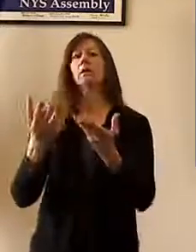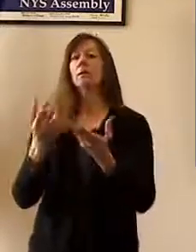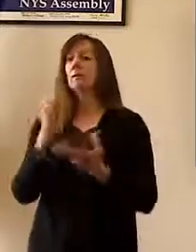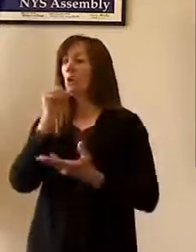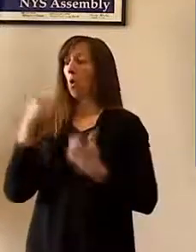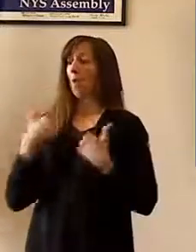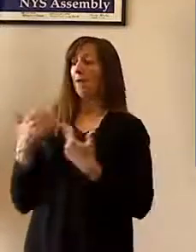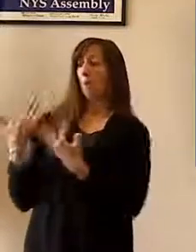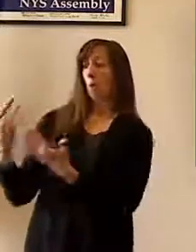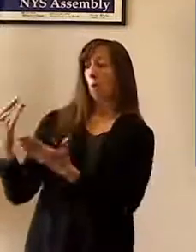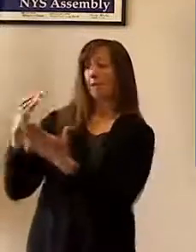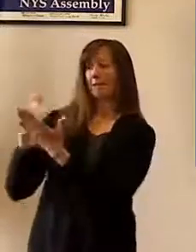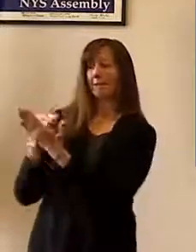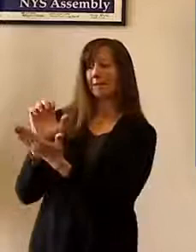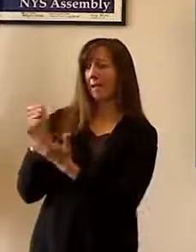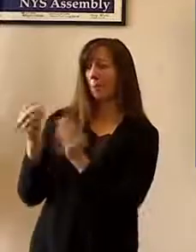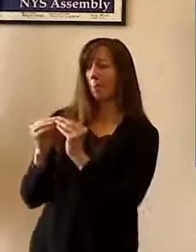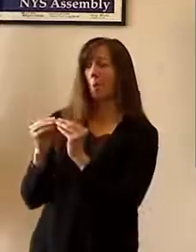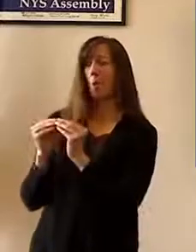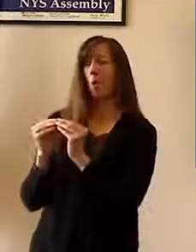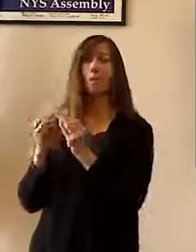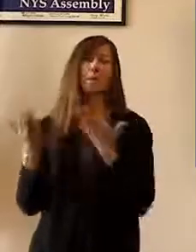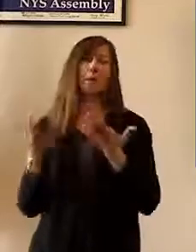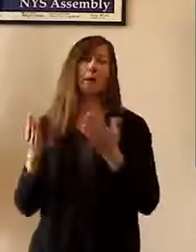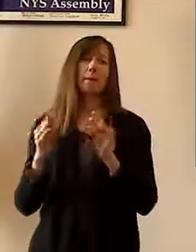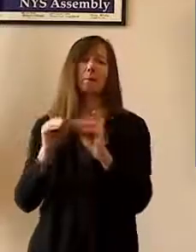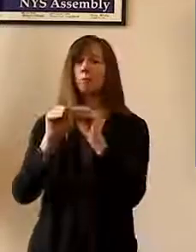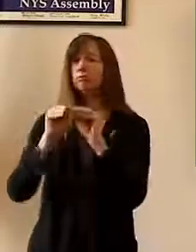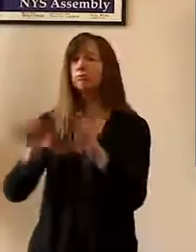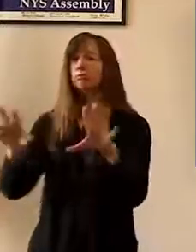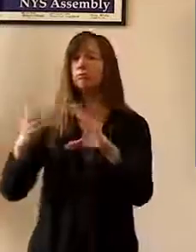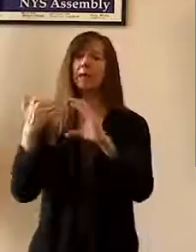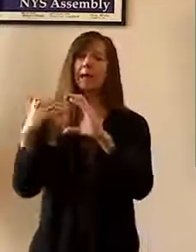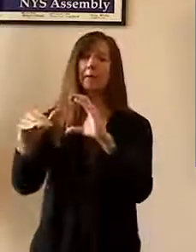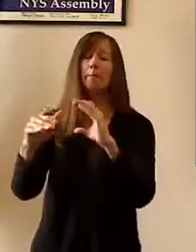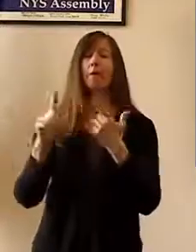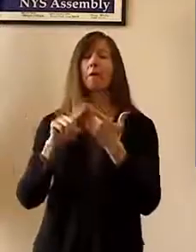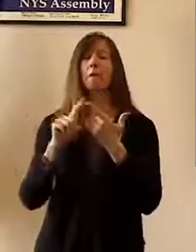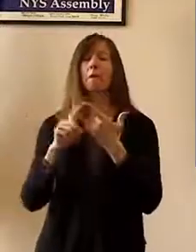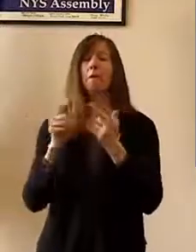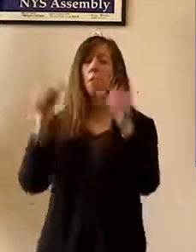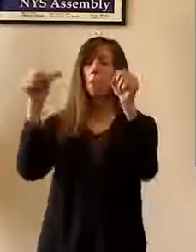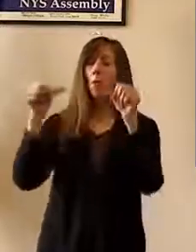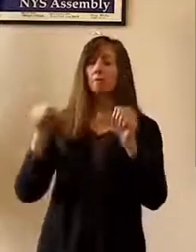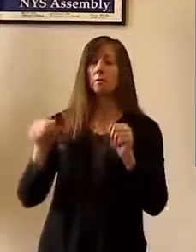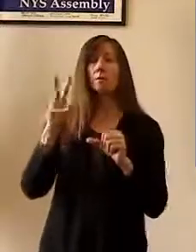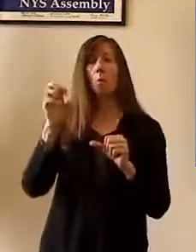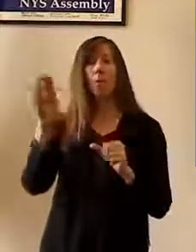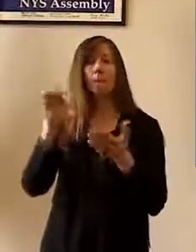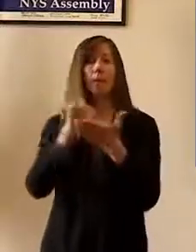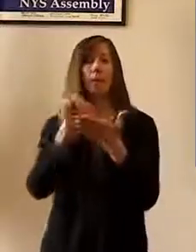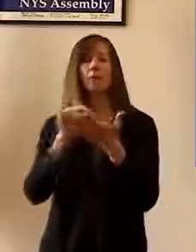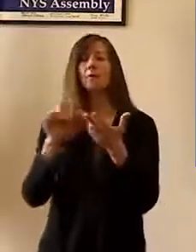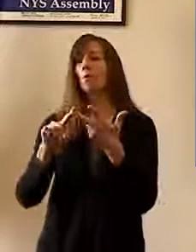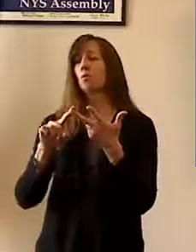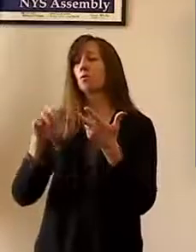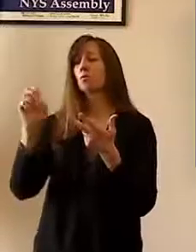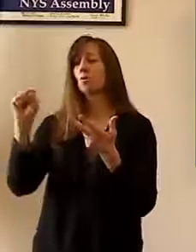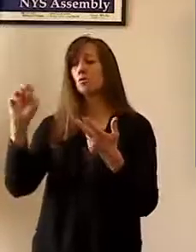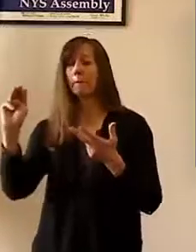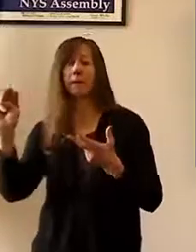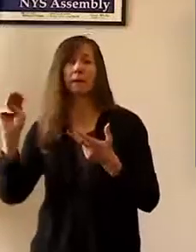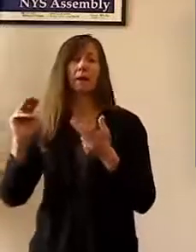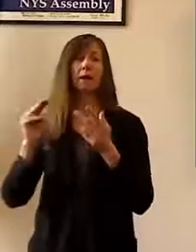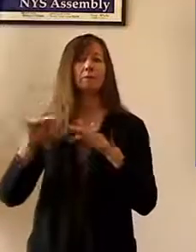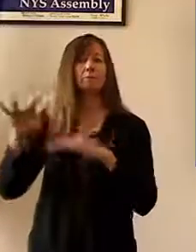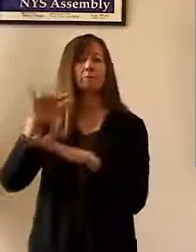we may hit send on an email, or we may post it on the website, or even post it on social media and say sign up. When you click on that